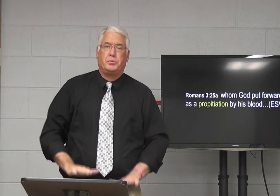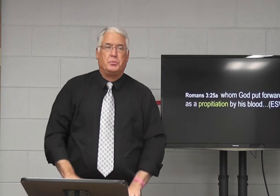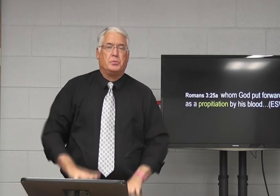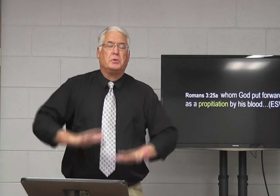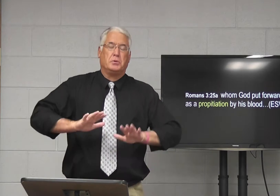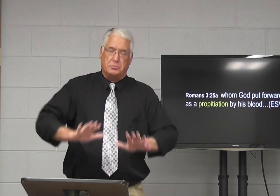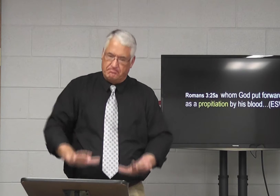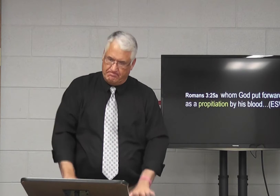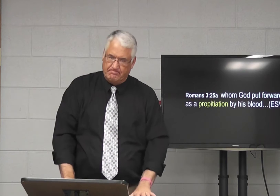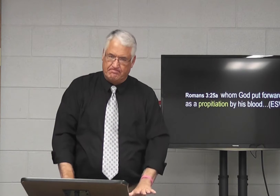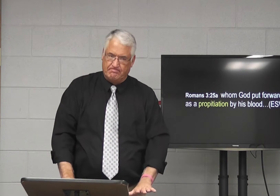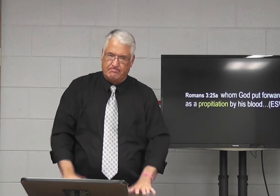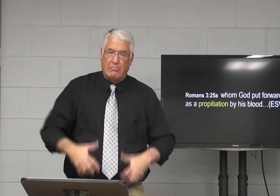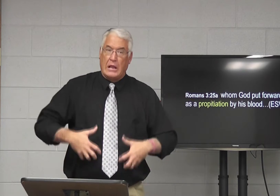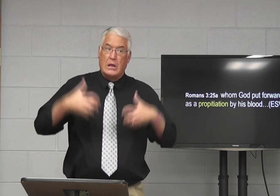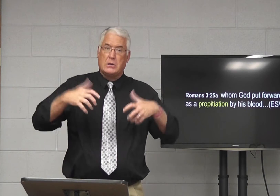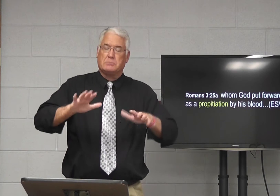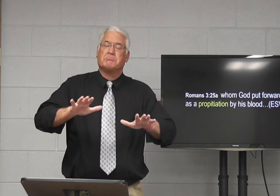father's anger starts to subside.